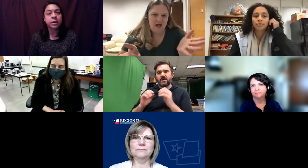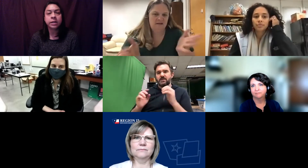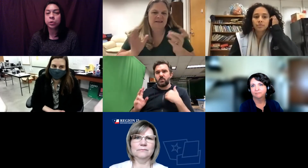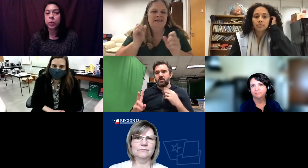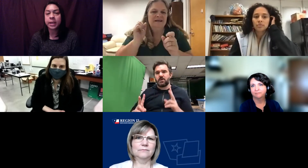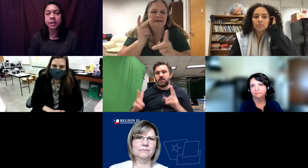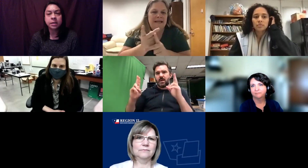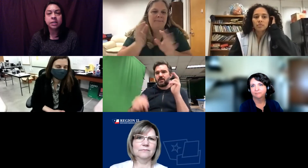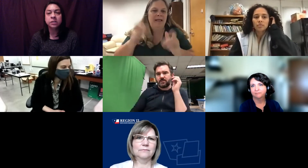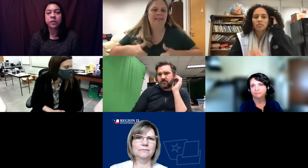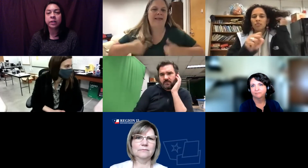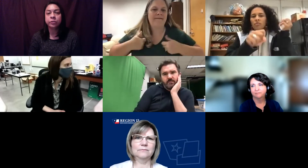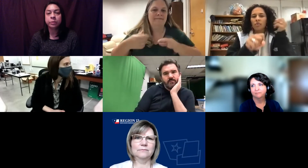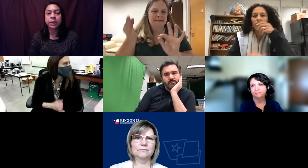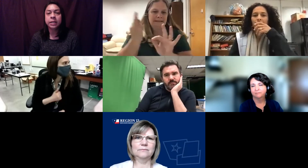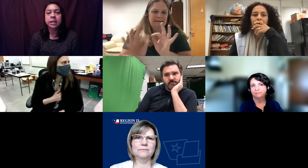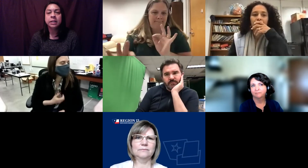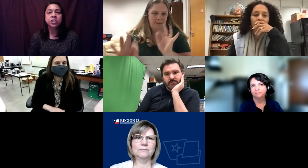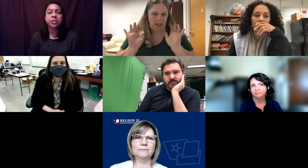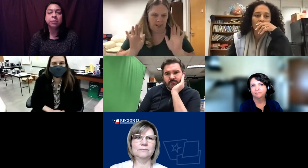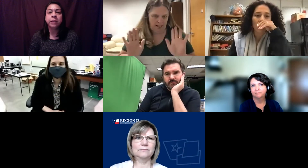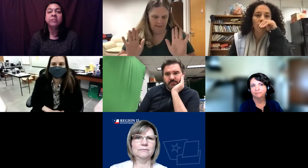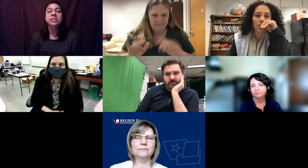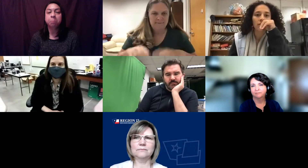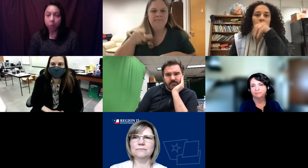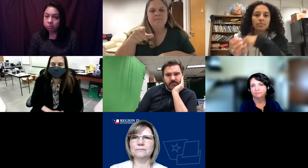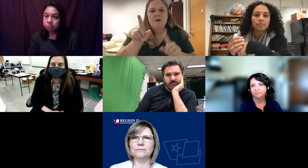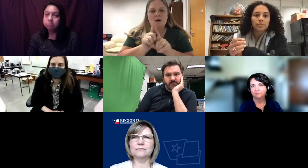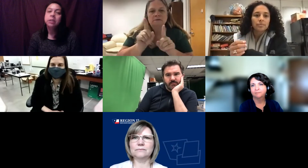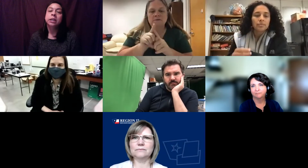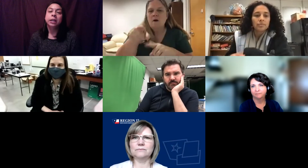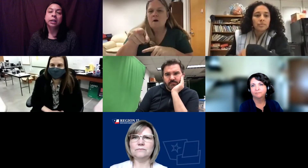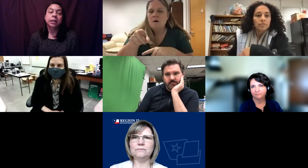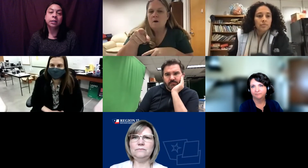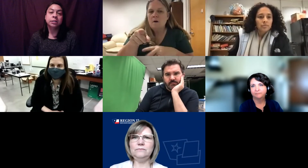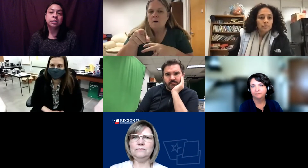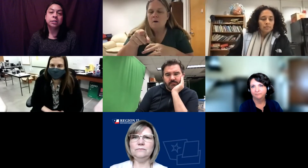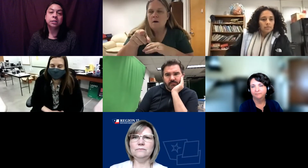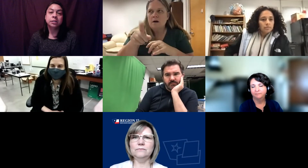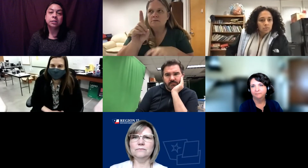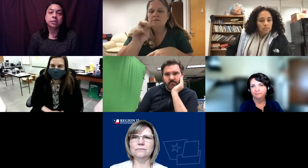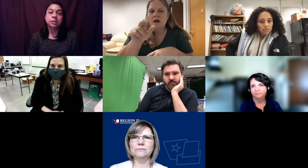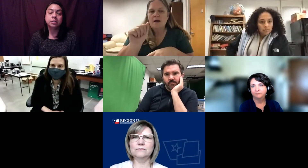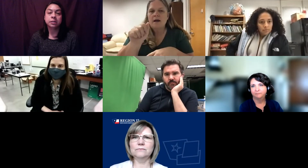don't care either way. It's fine for me. Let's just keep life simple. And